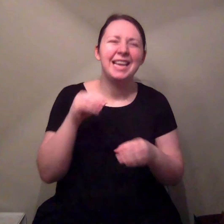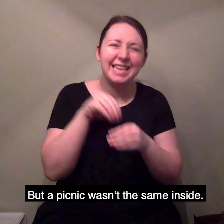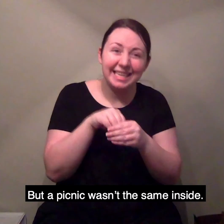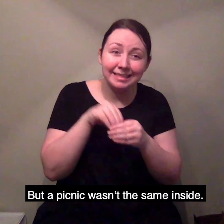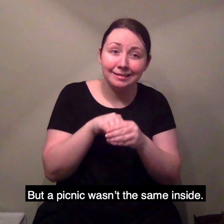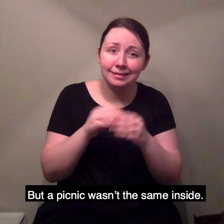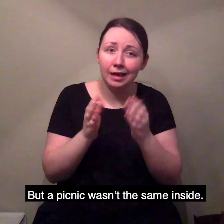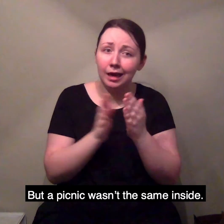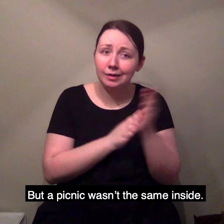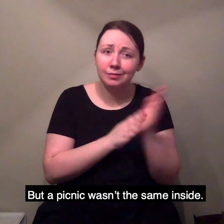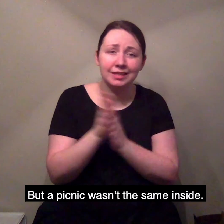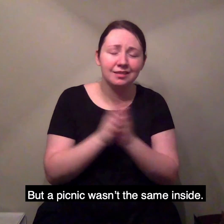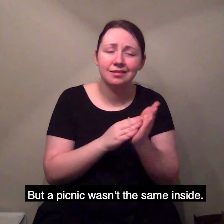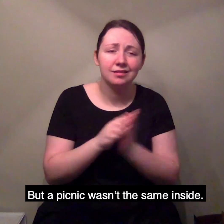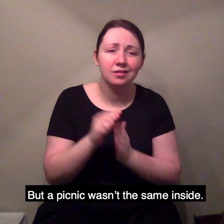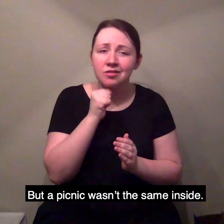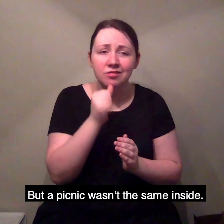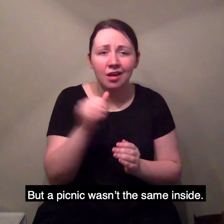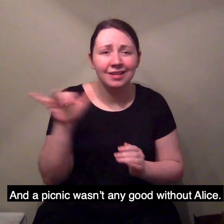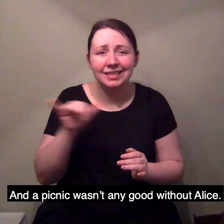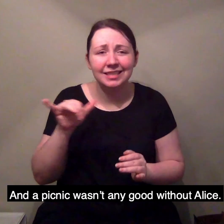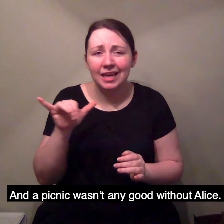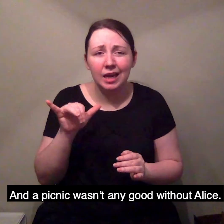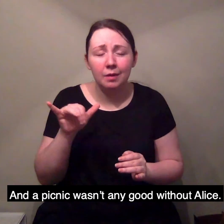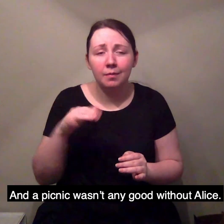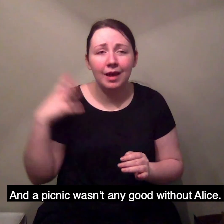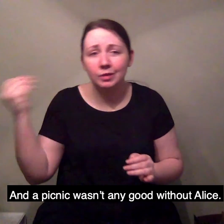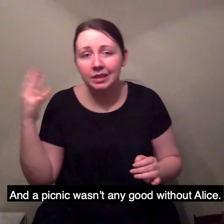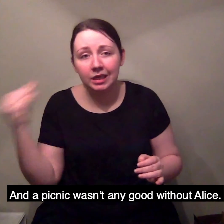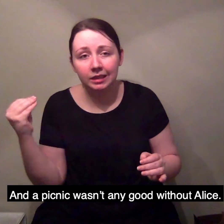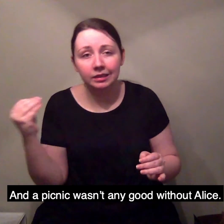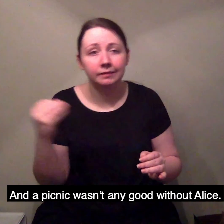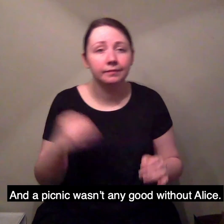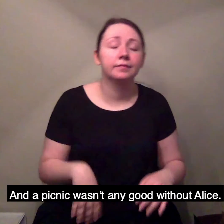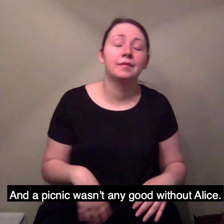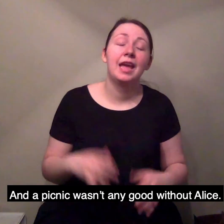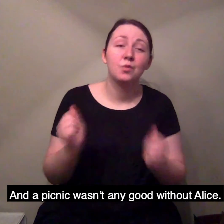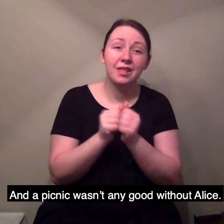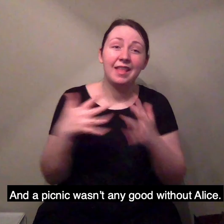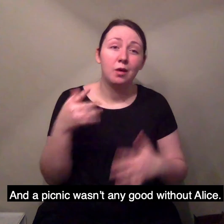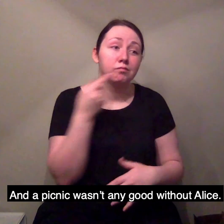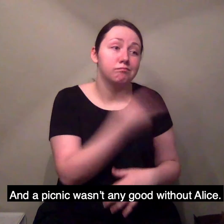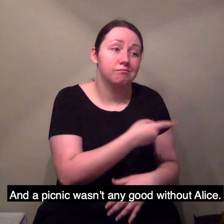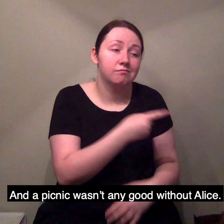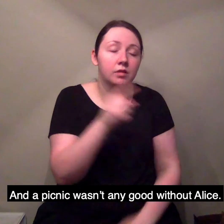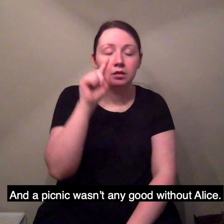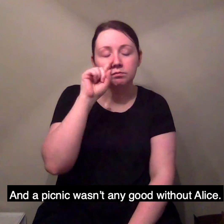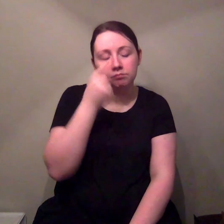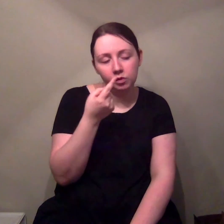But a picnic wasn't the same inside, and a picnic wasn't any good without Alice.